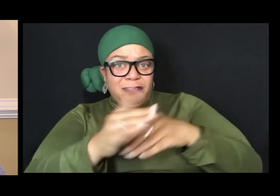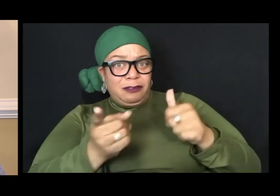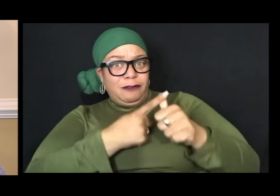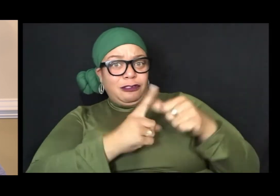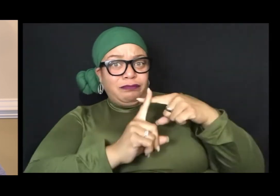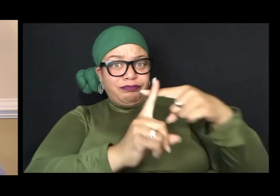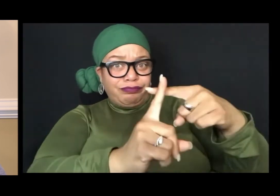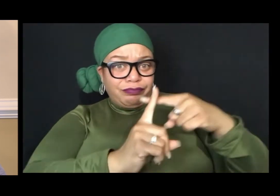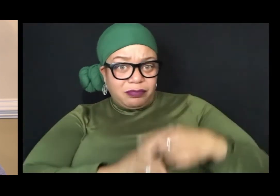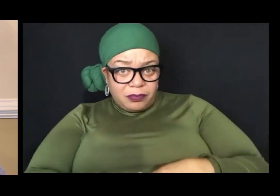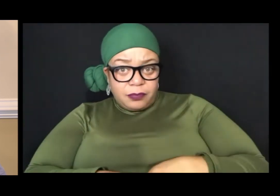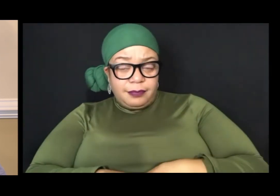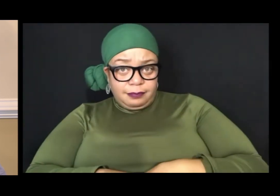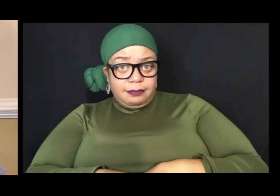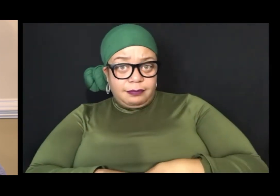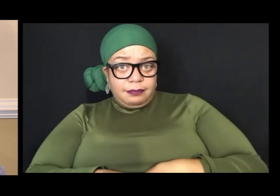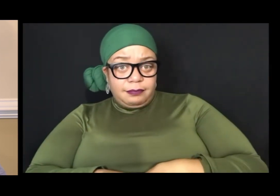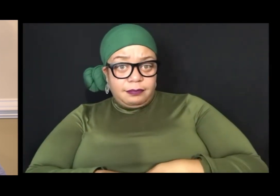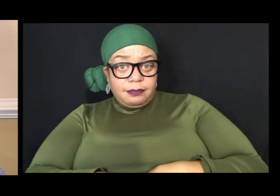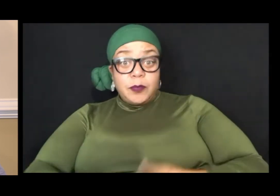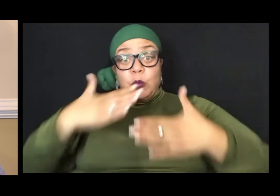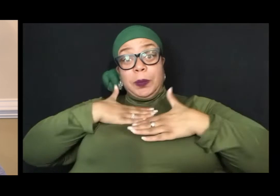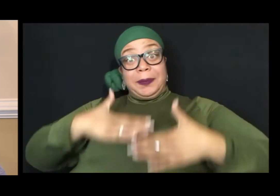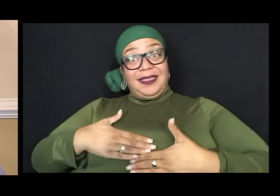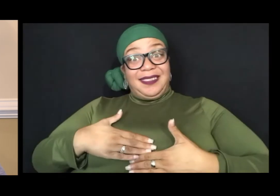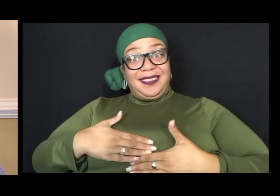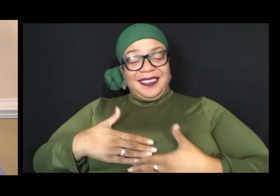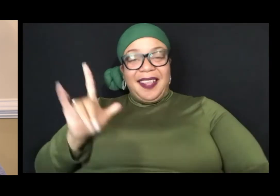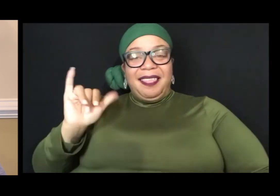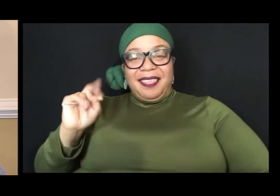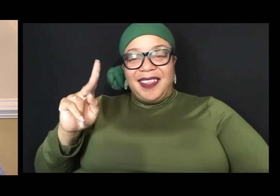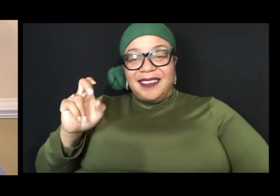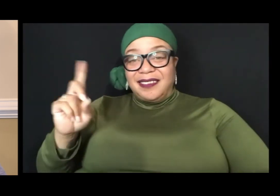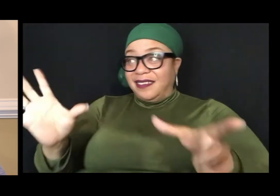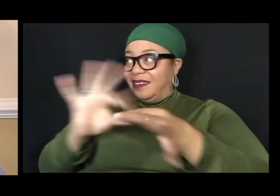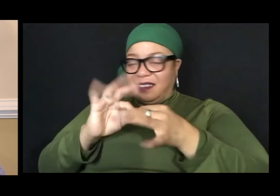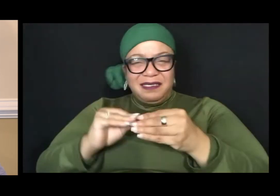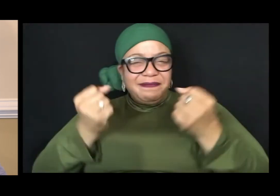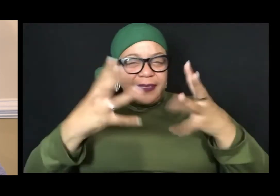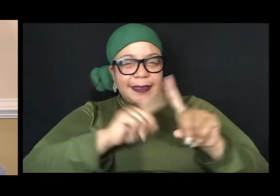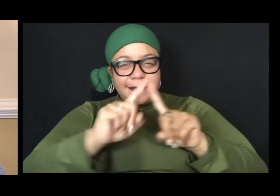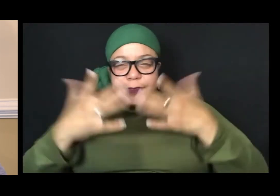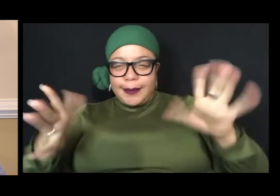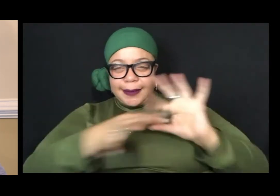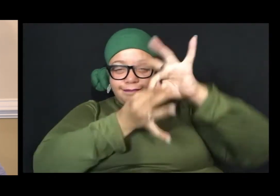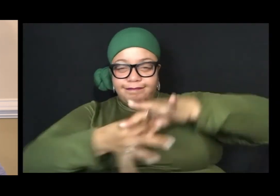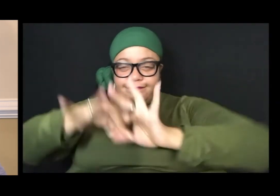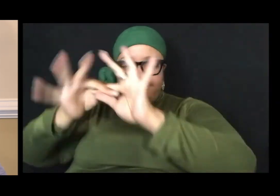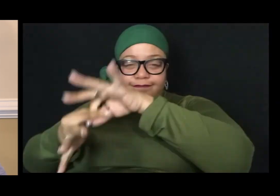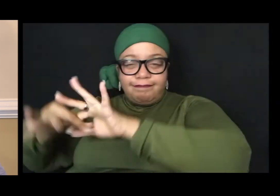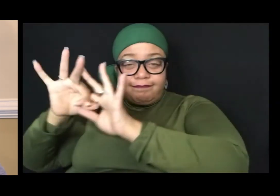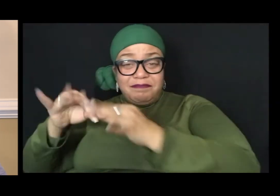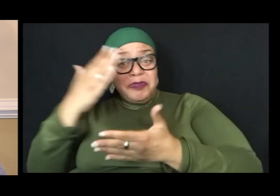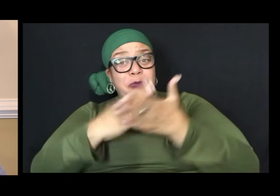initial targeting. Humans are linked in multiple ways. However, at some point, when we operate